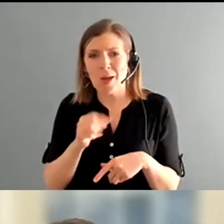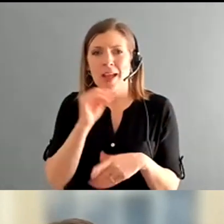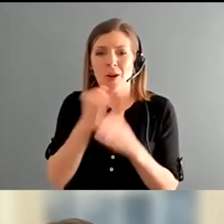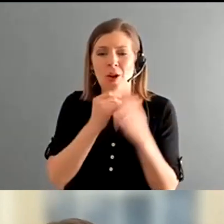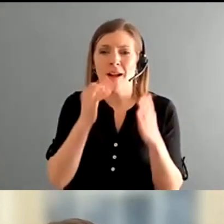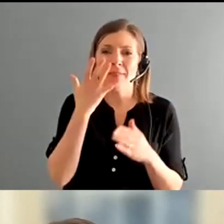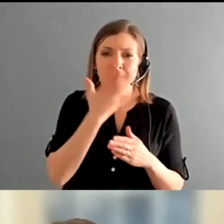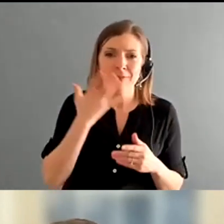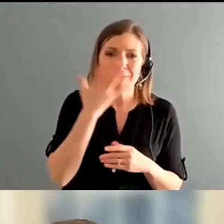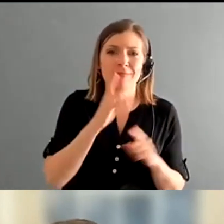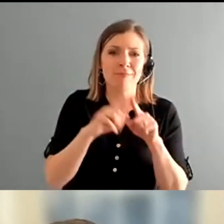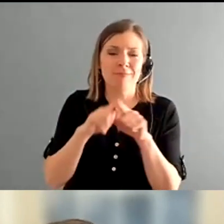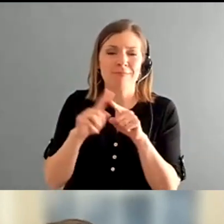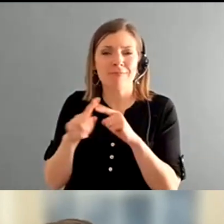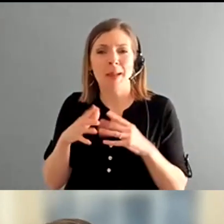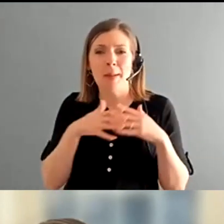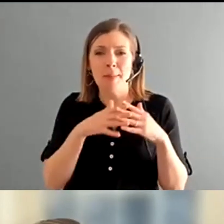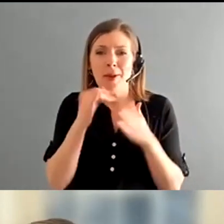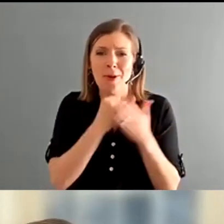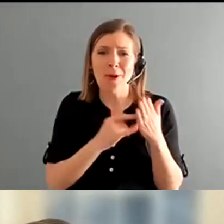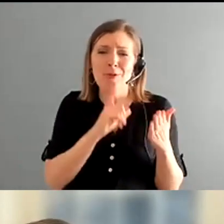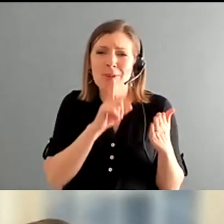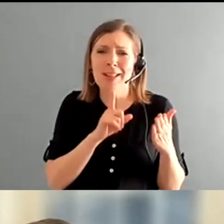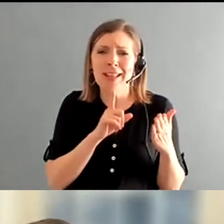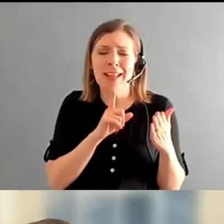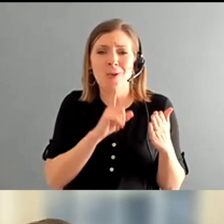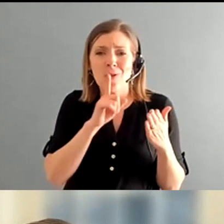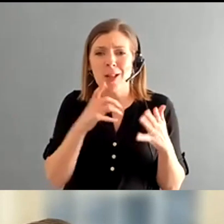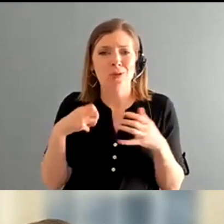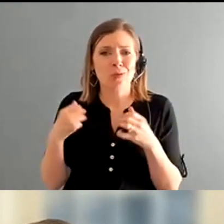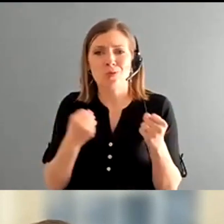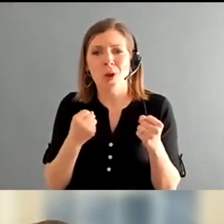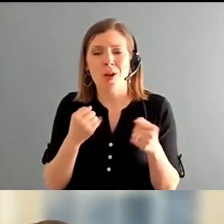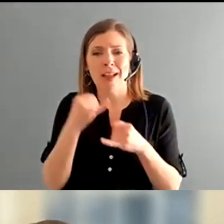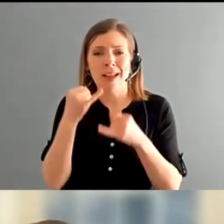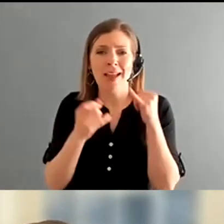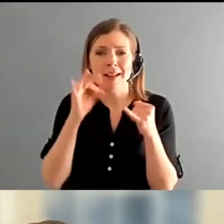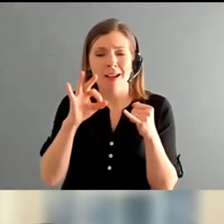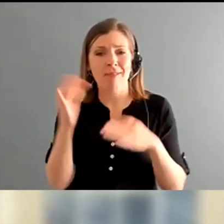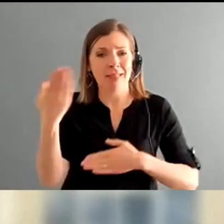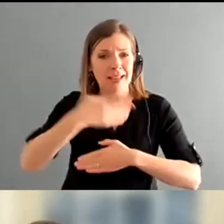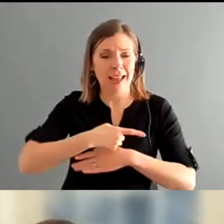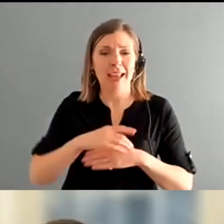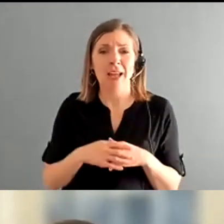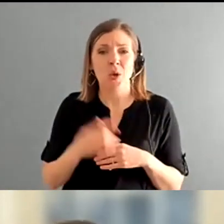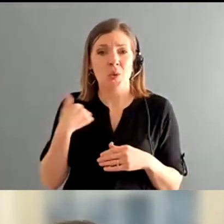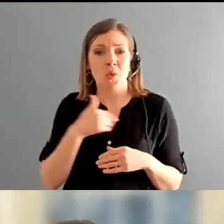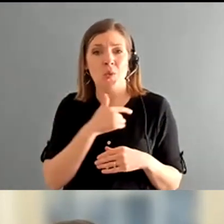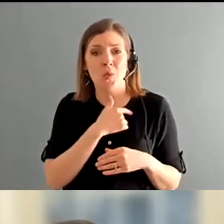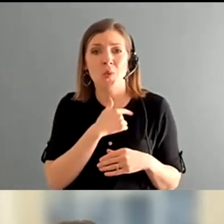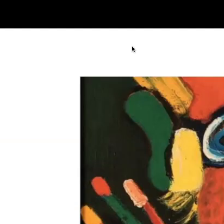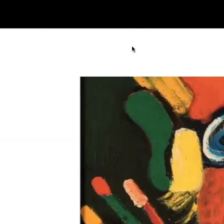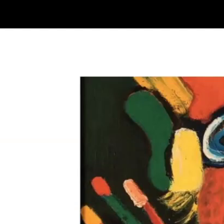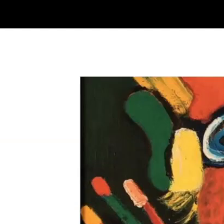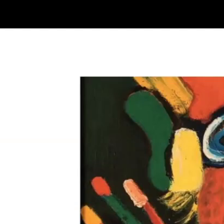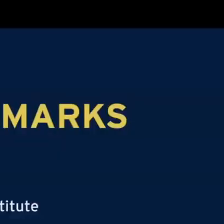color in the study of American art. So that was really a strong end of the day. We are now